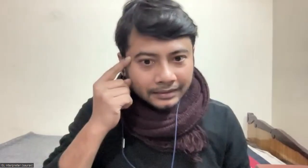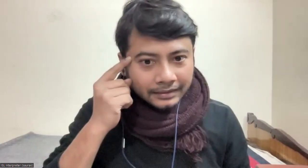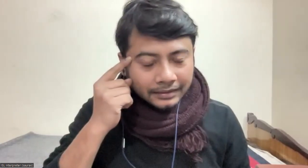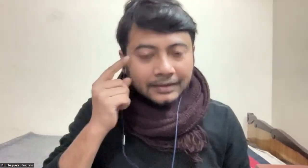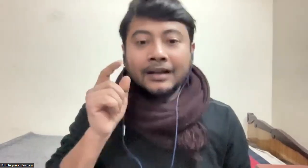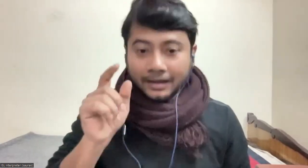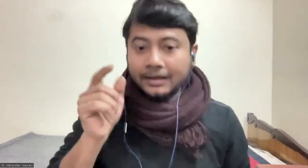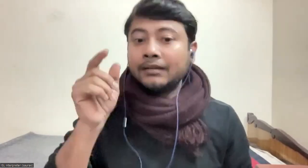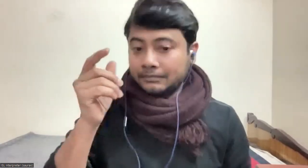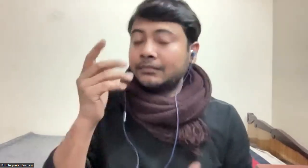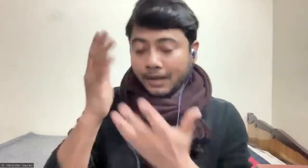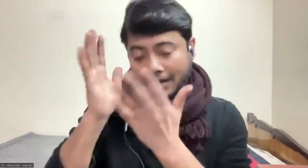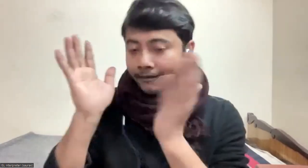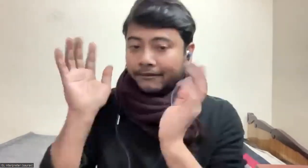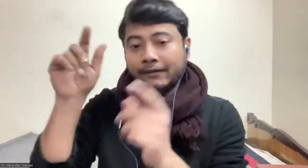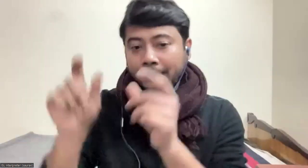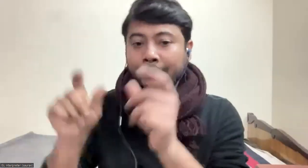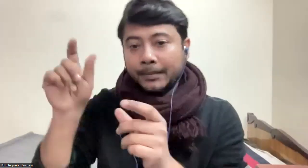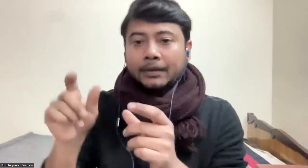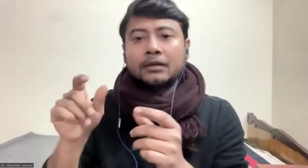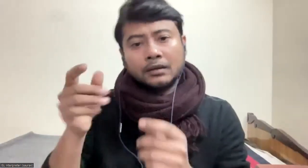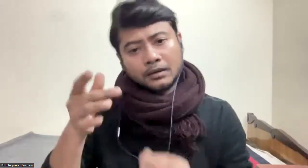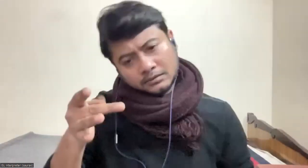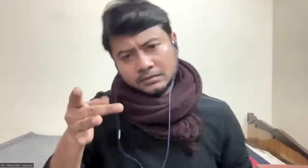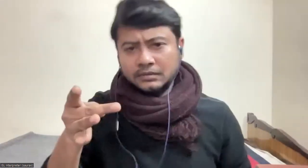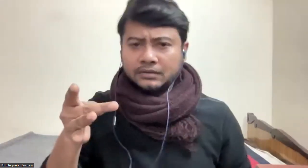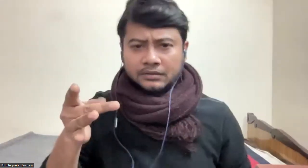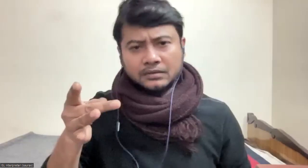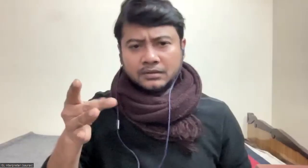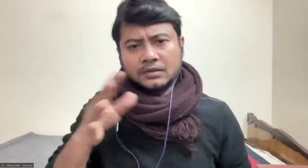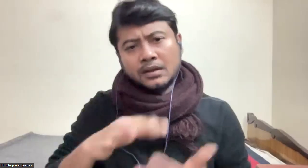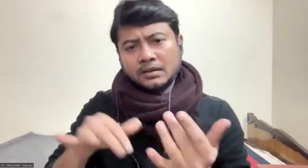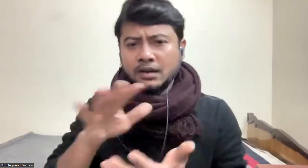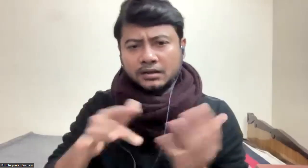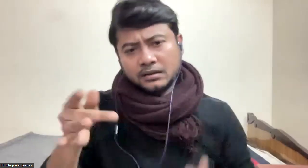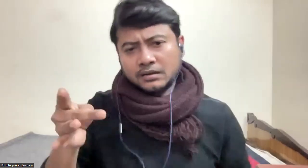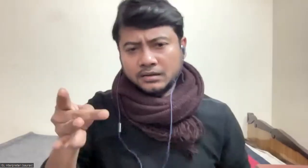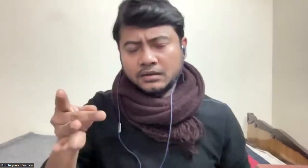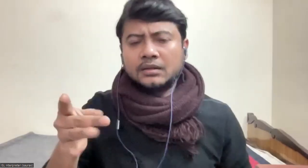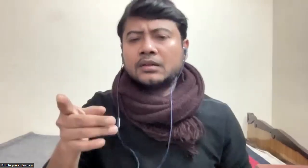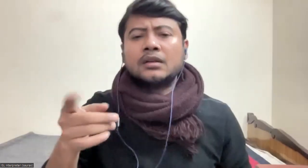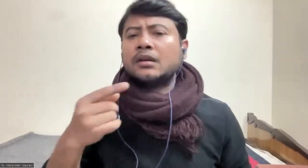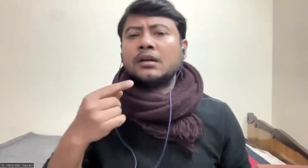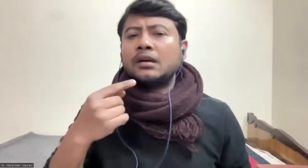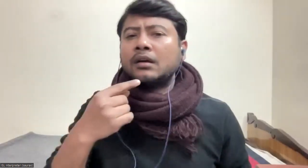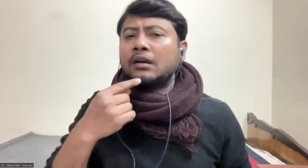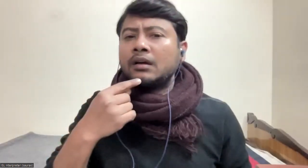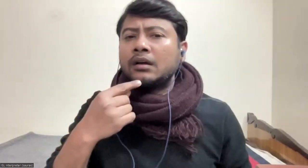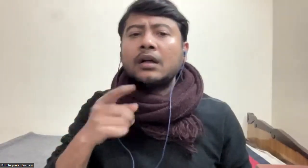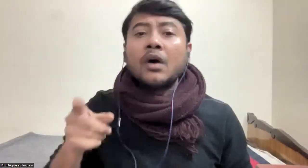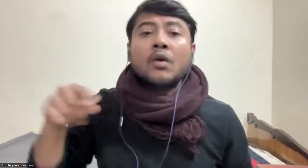It is some kind of some kind of a chemical reaction in the brain, and it will simply produce some kind